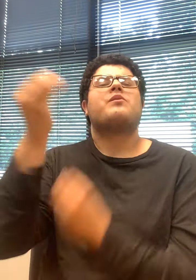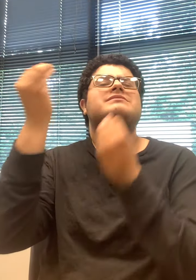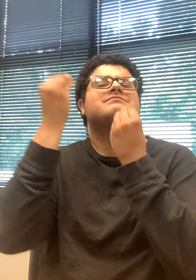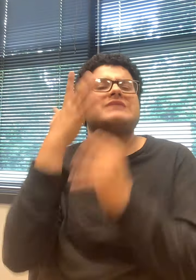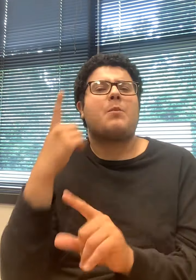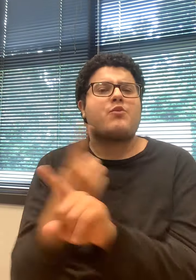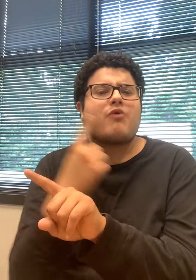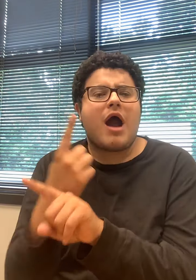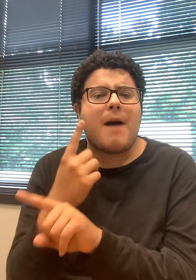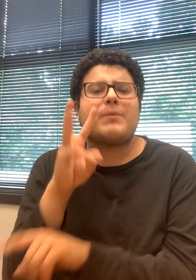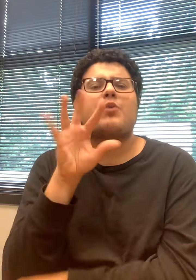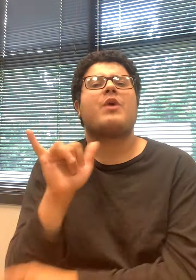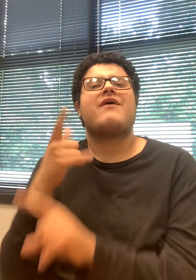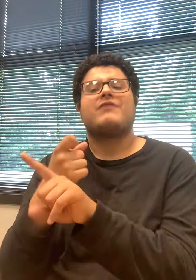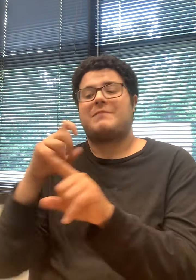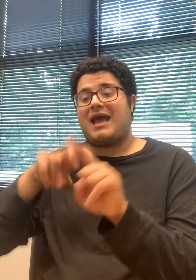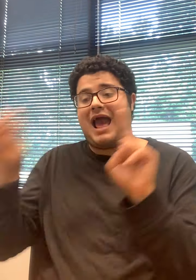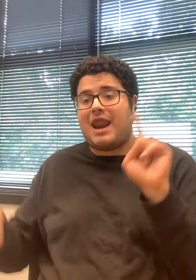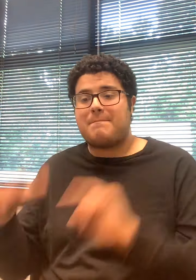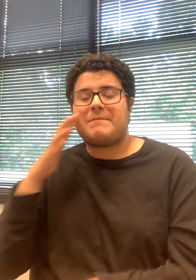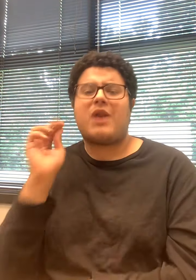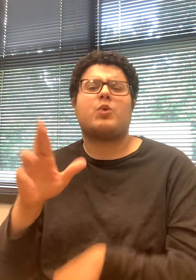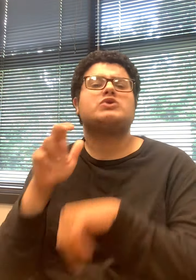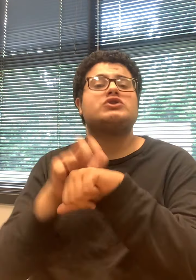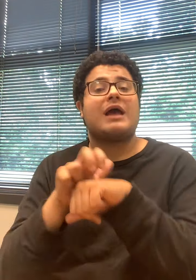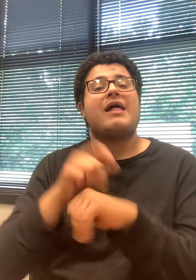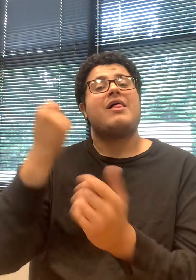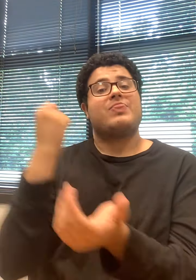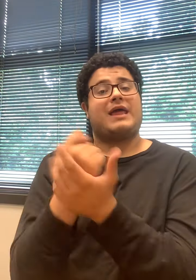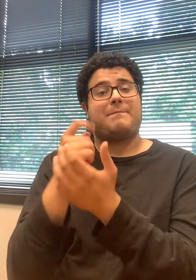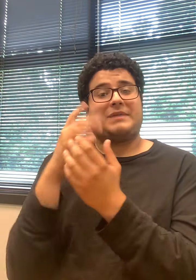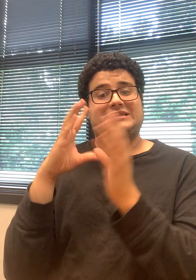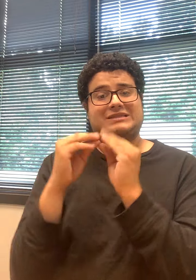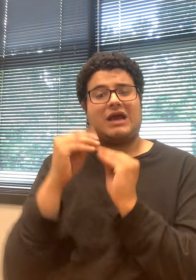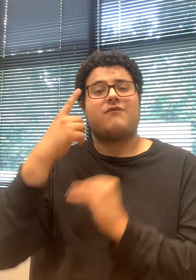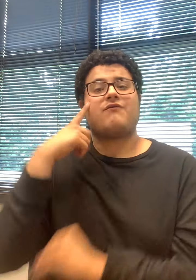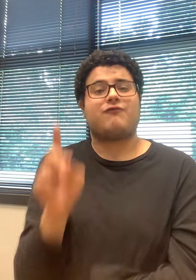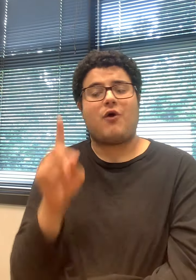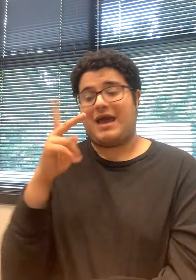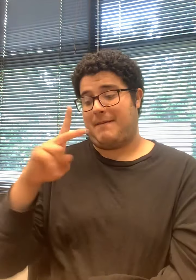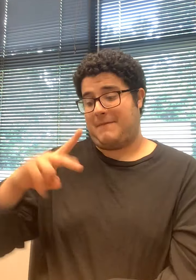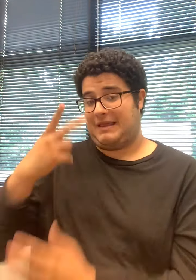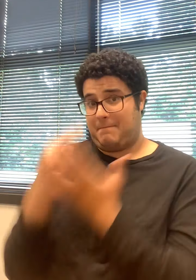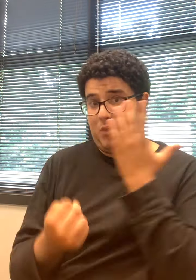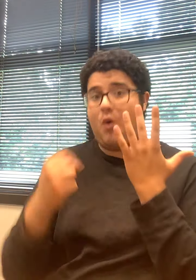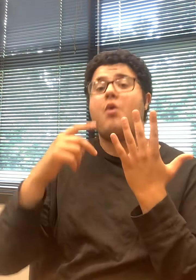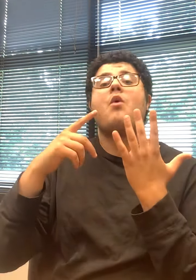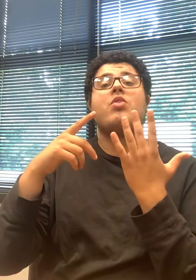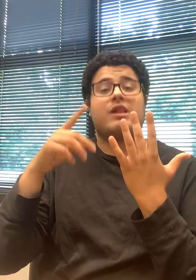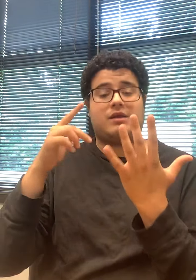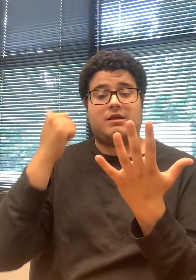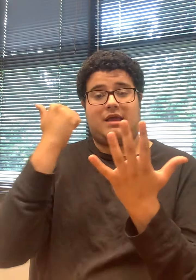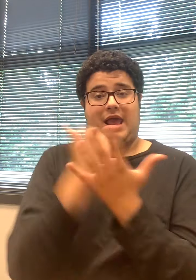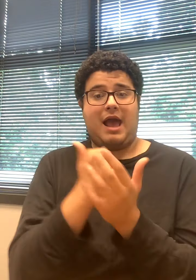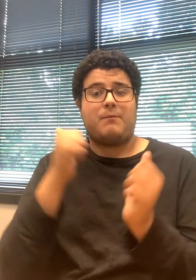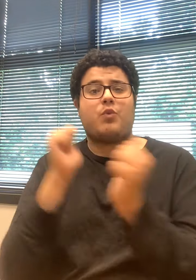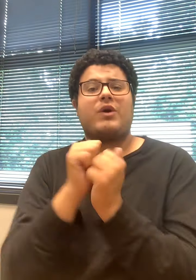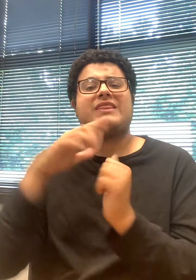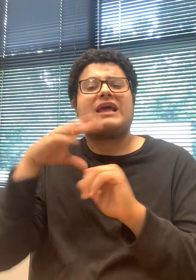out of a bed and a chair. Therapy sessions for both hip and knee replacements will also include getting you out of the bed. To